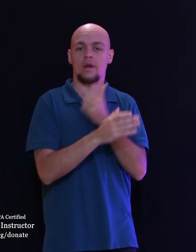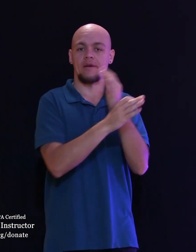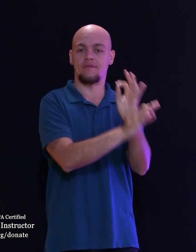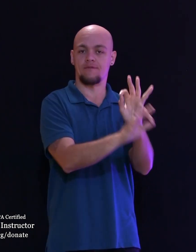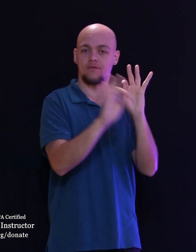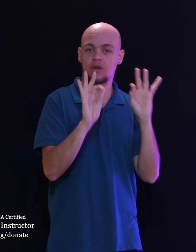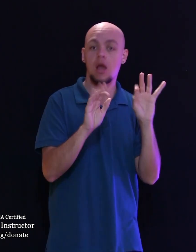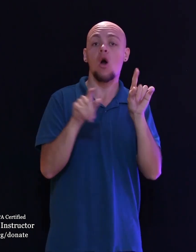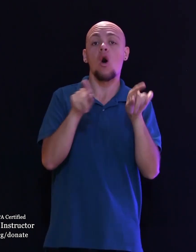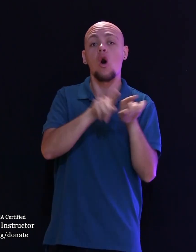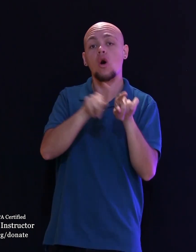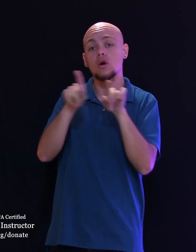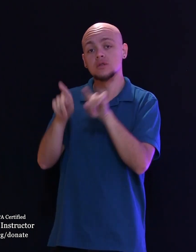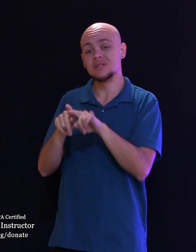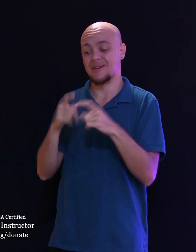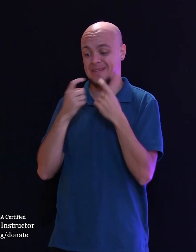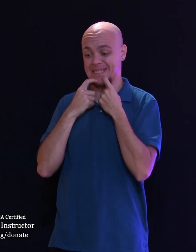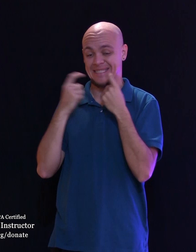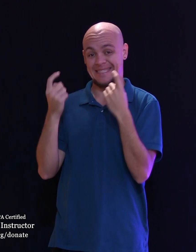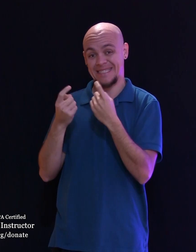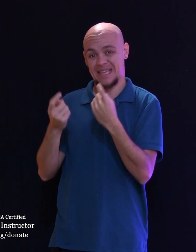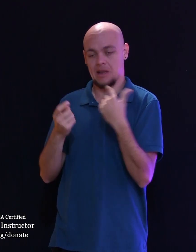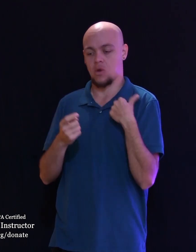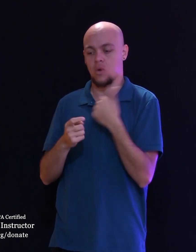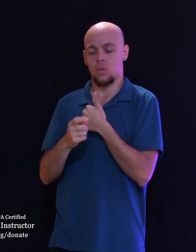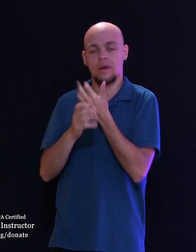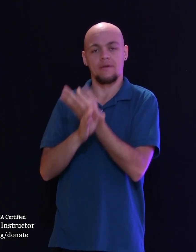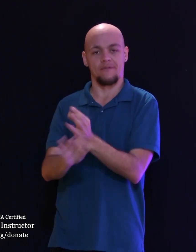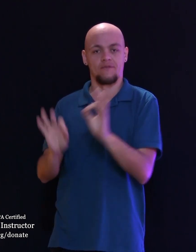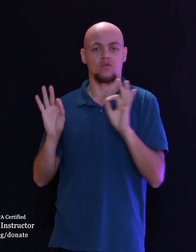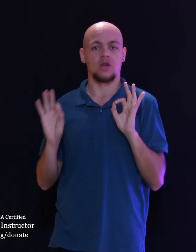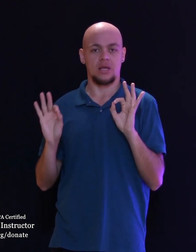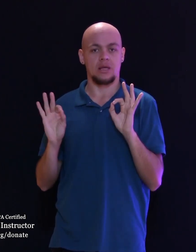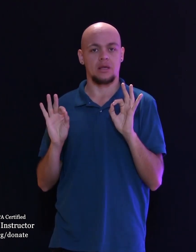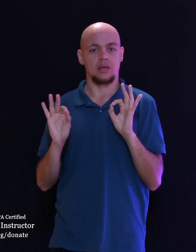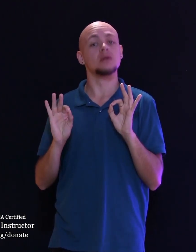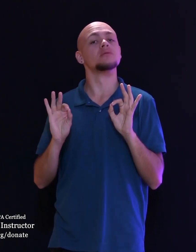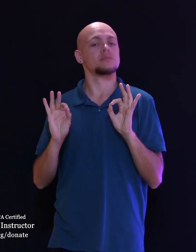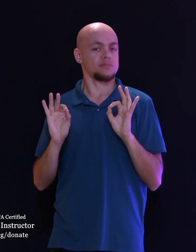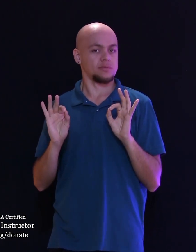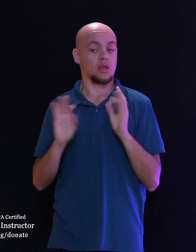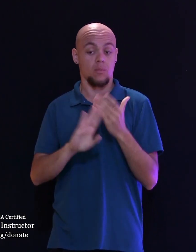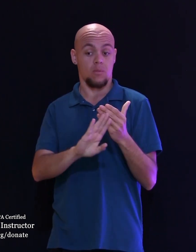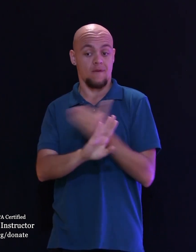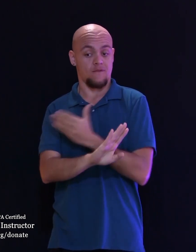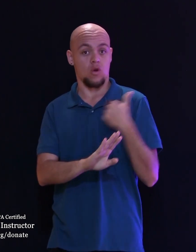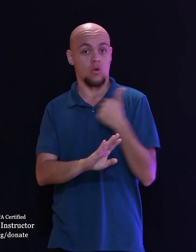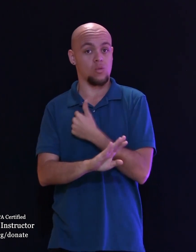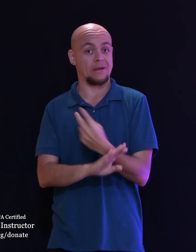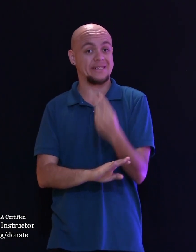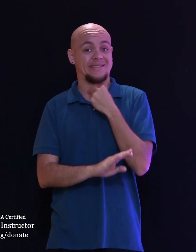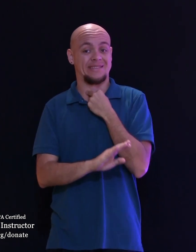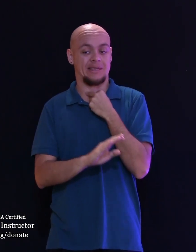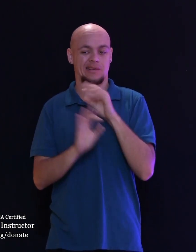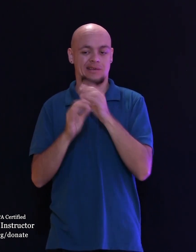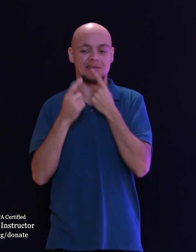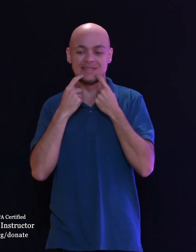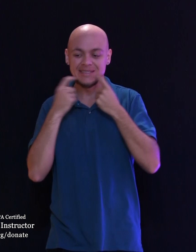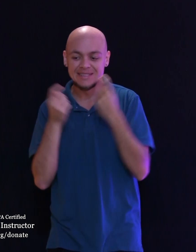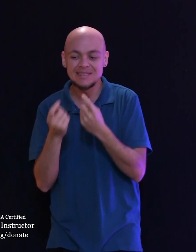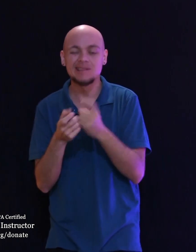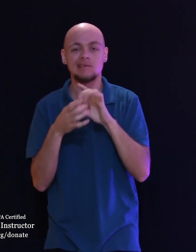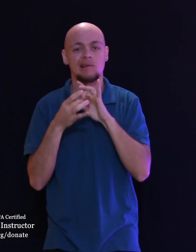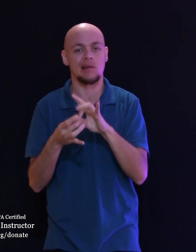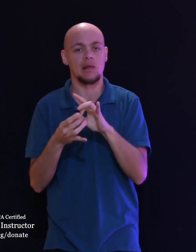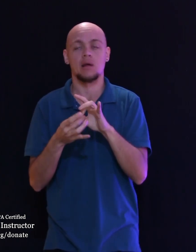freedom from sin. We once were bound and captive to sin. We could do no other, yet Jesus empowered us. He broke the power